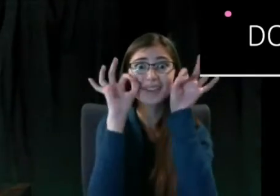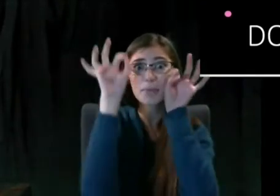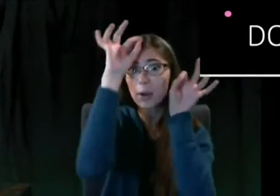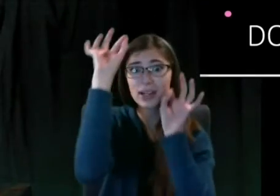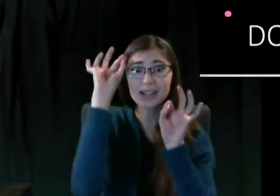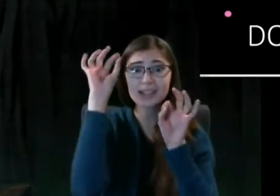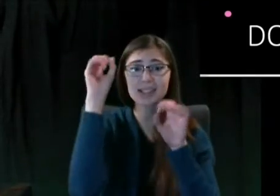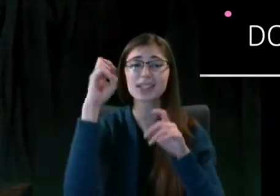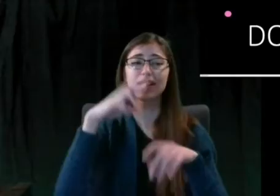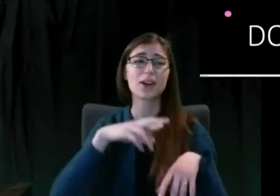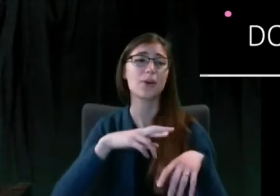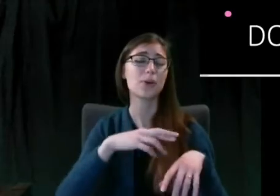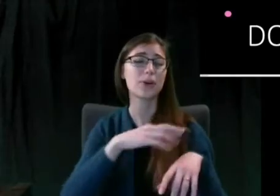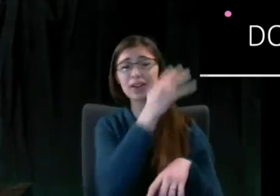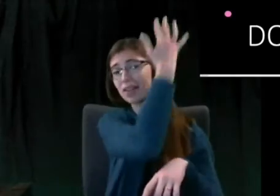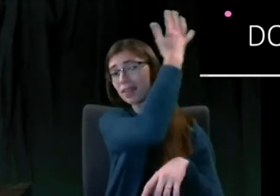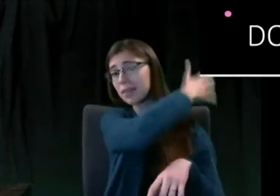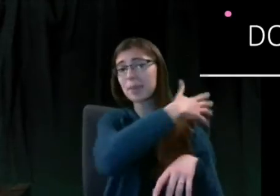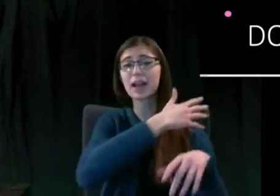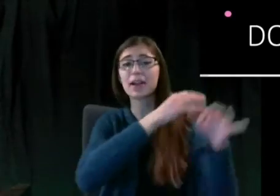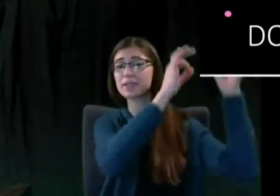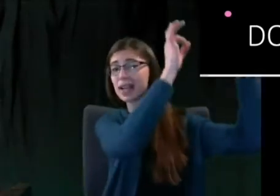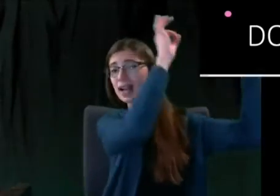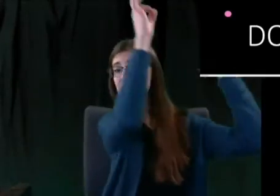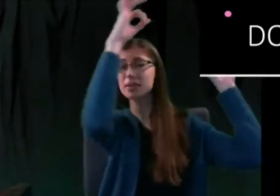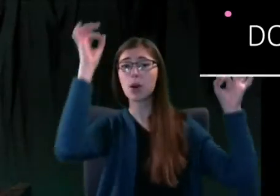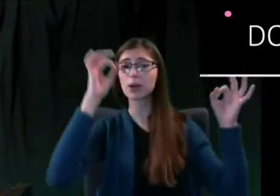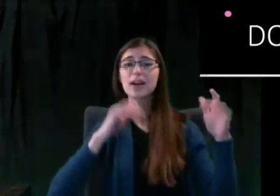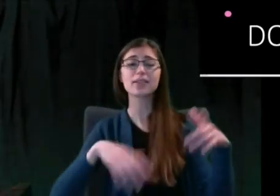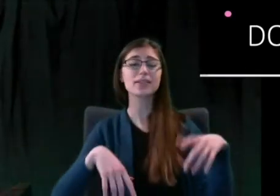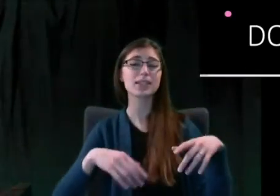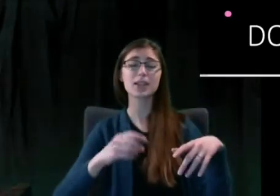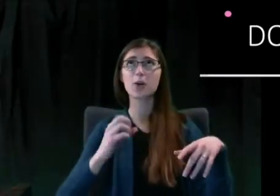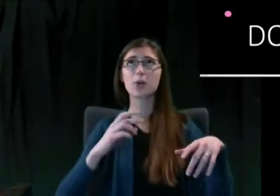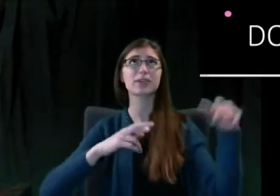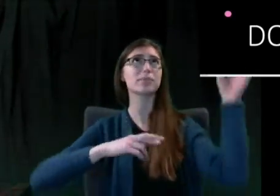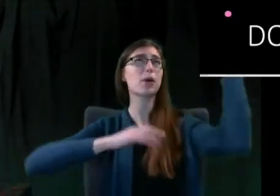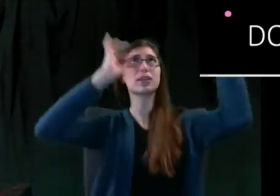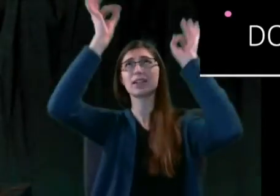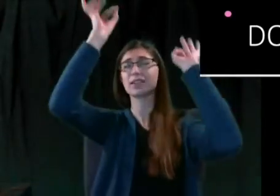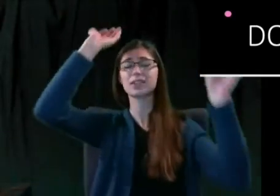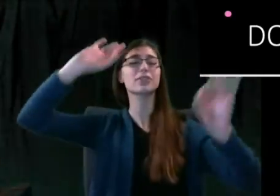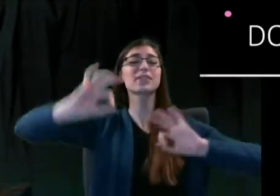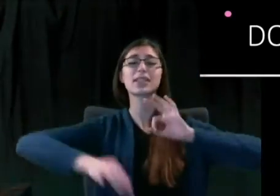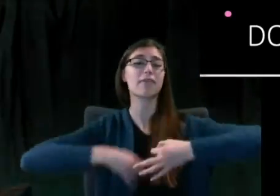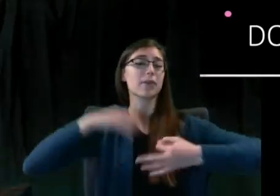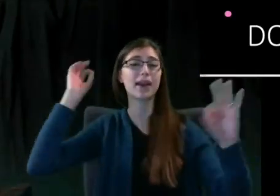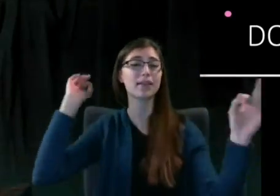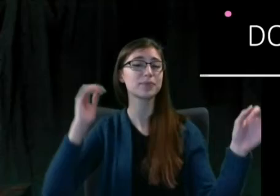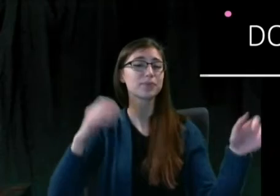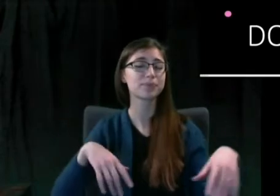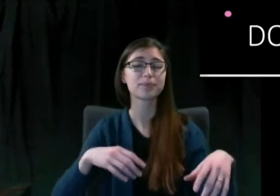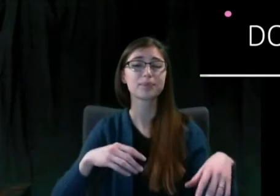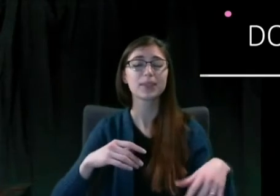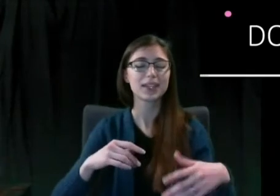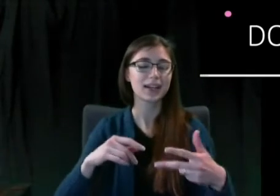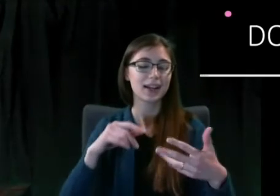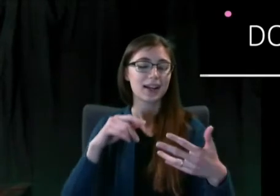polka dots, or the background has polka dots, or polka dots are just everywhere.